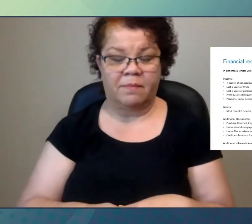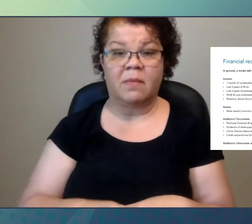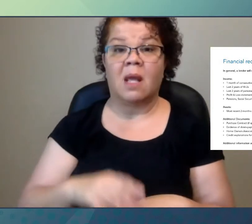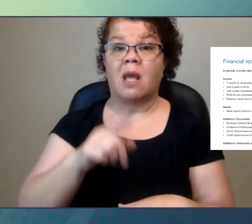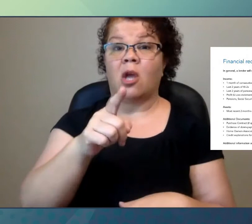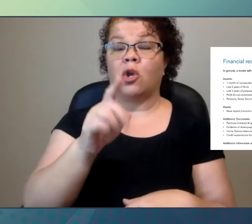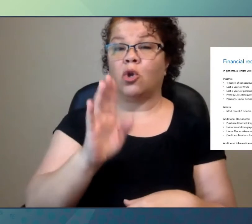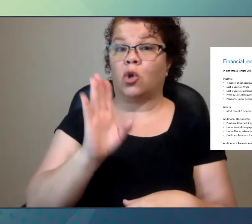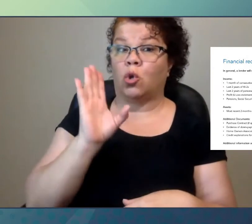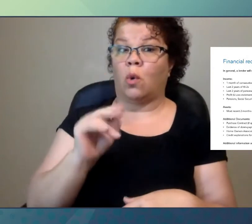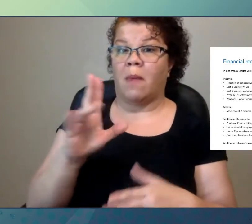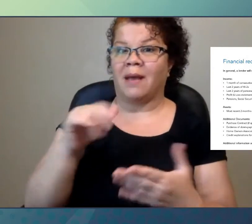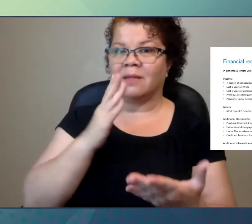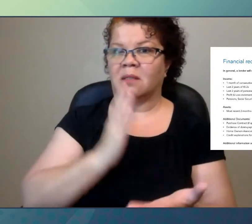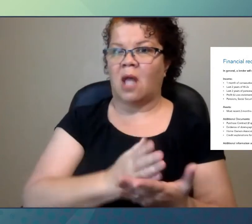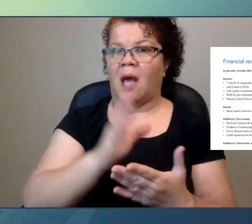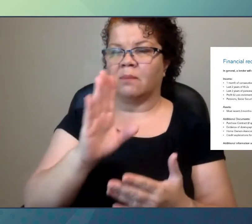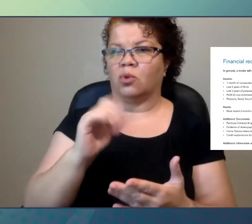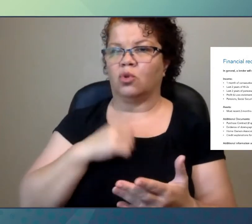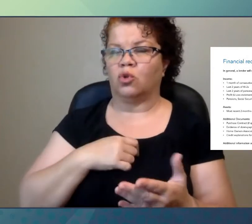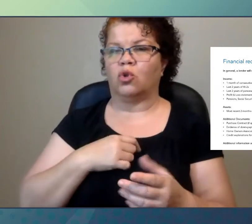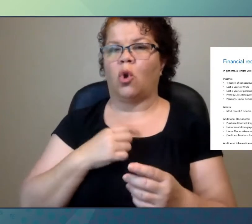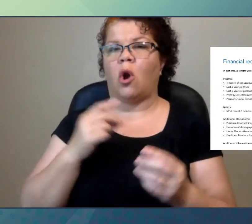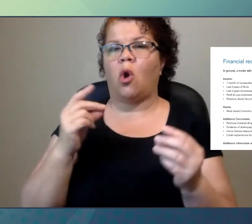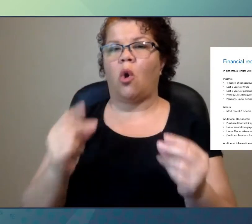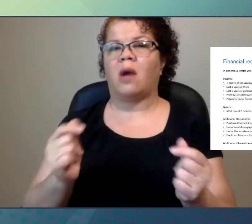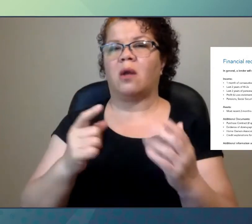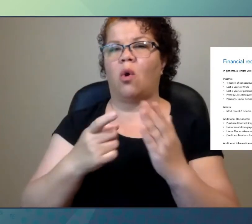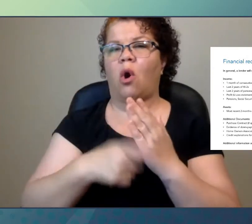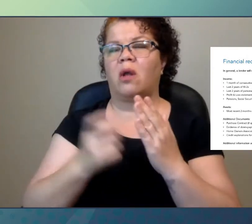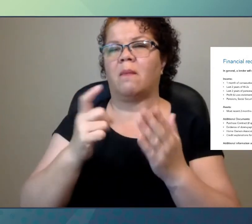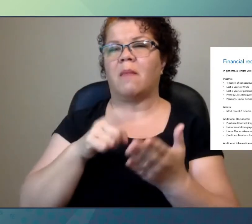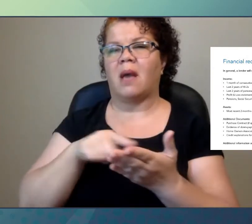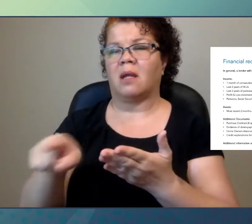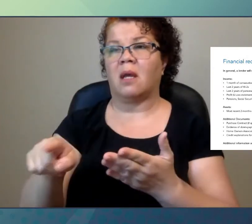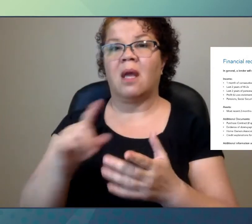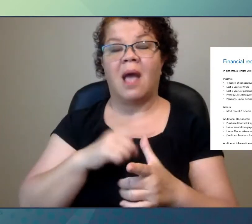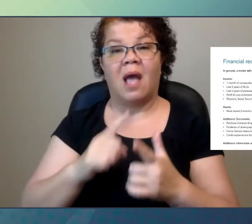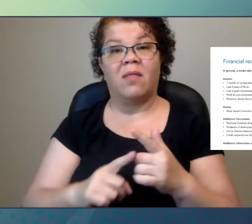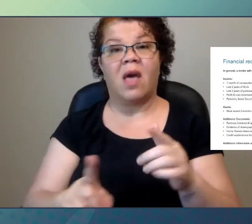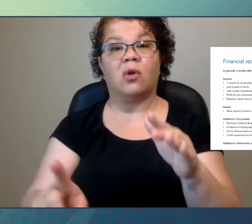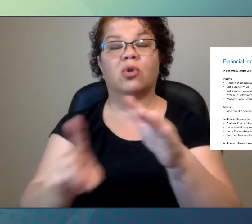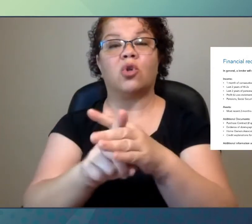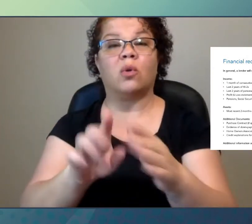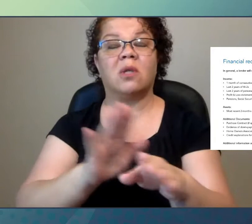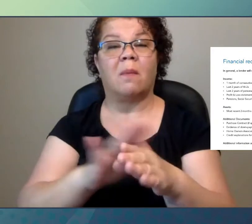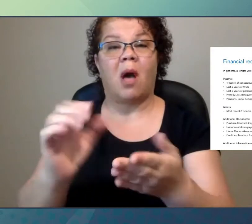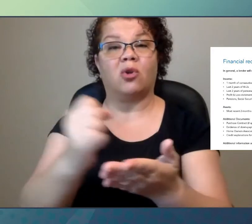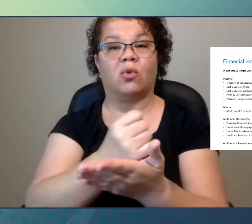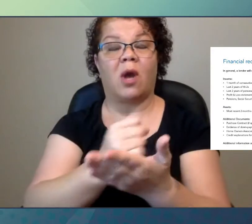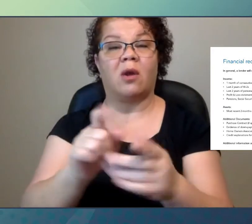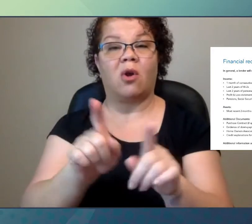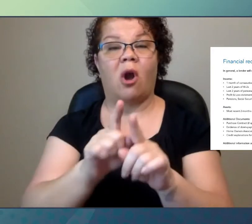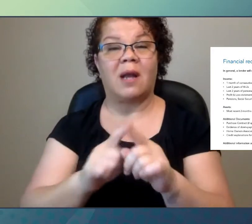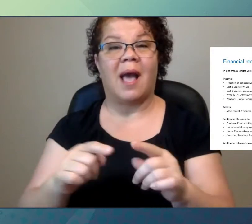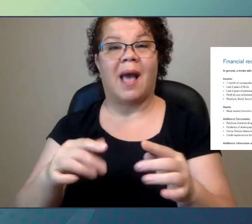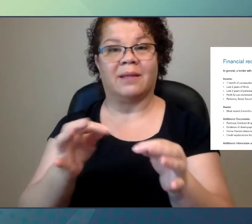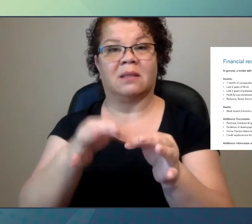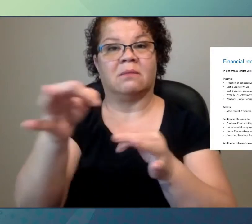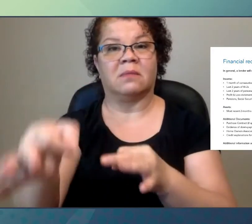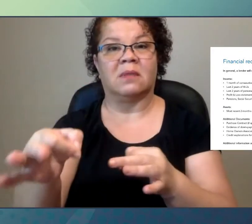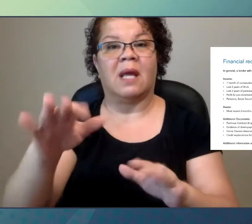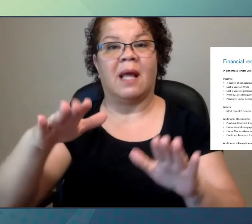auto payments, then you may have a late reported on your credit card payment because the payment wouldn't have gone made. So a letter